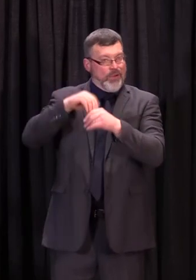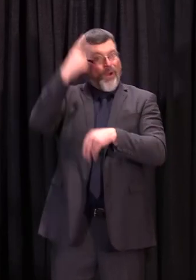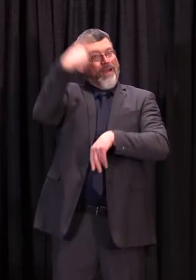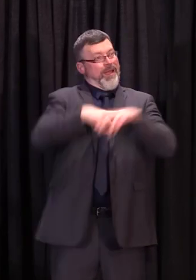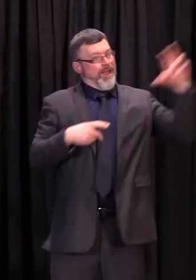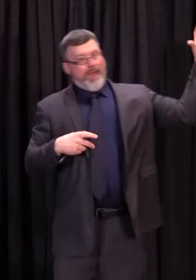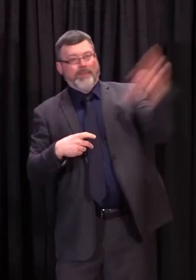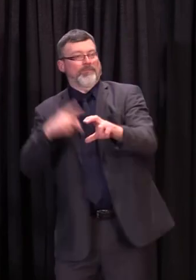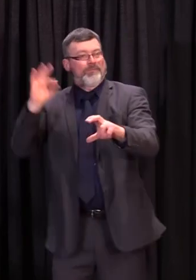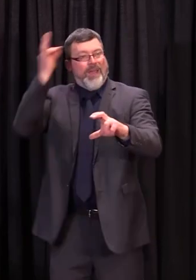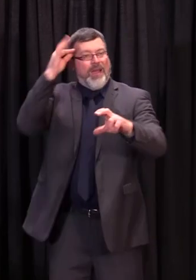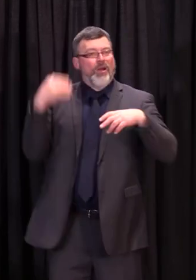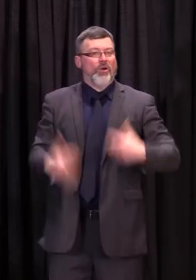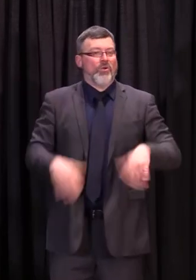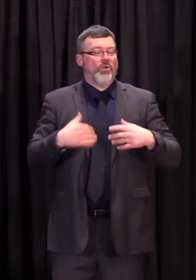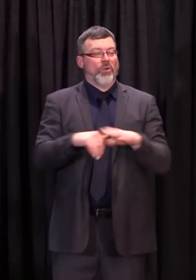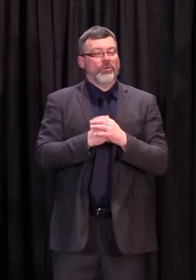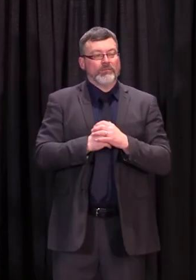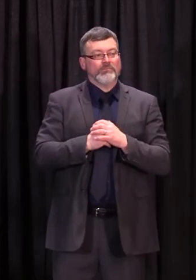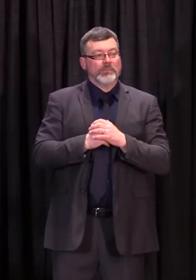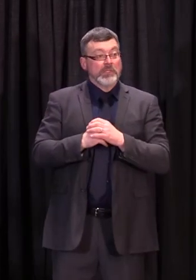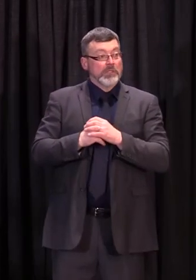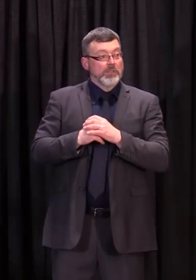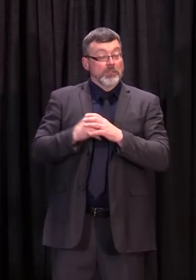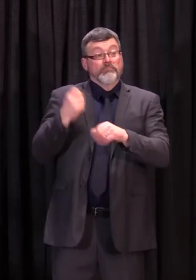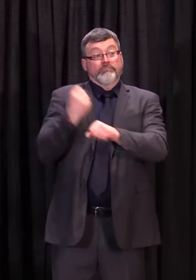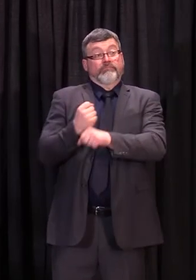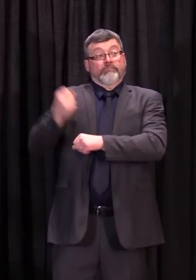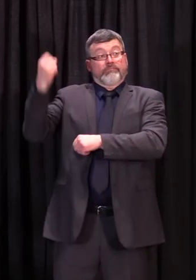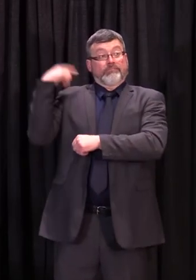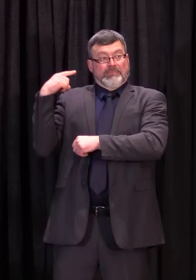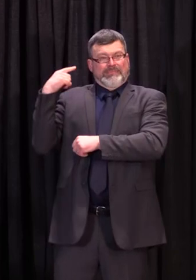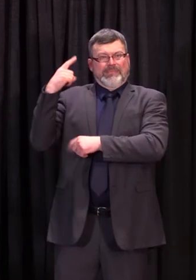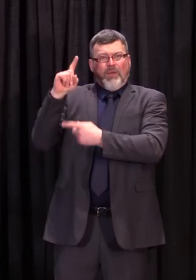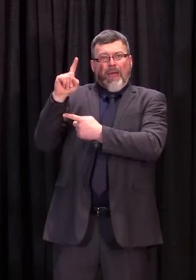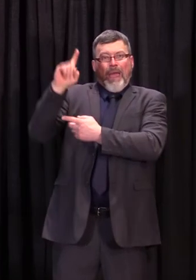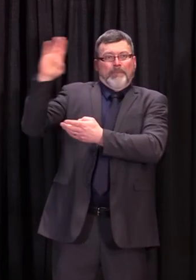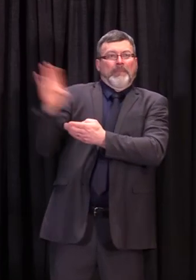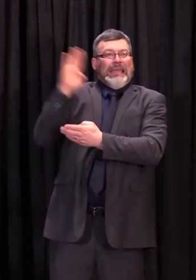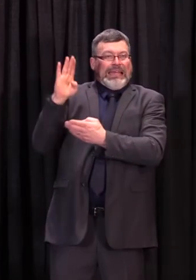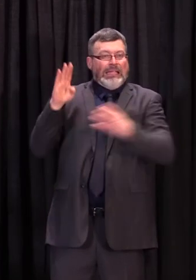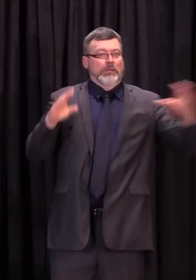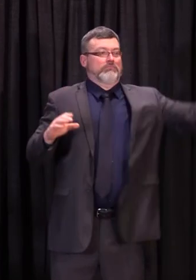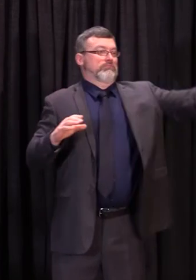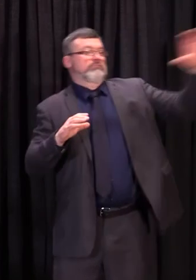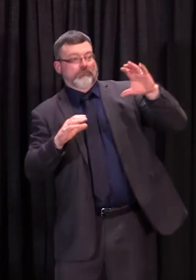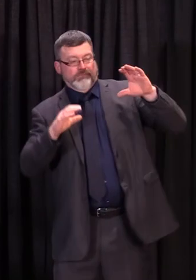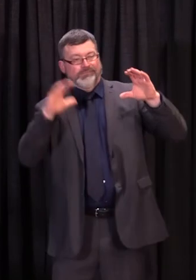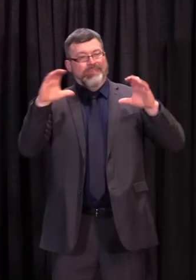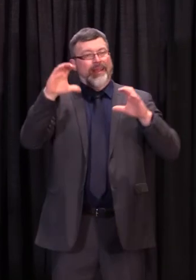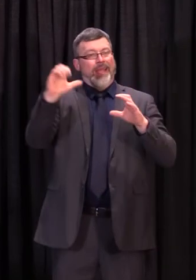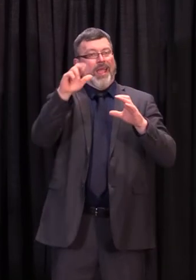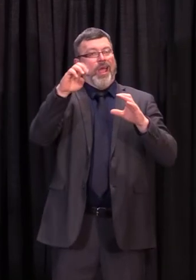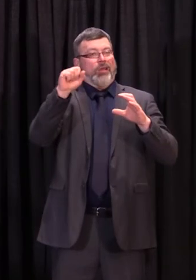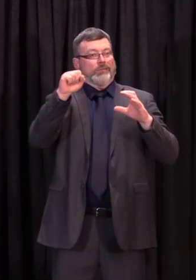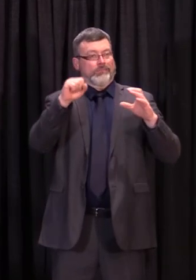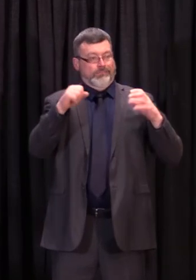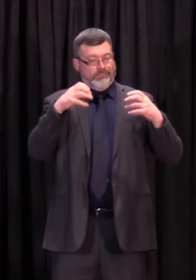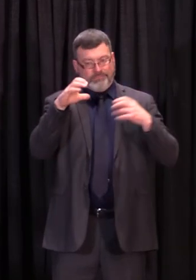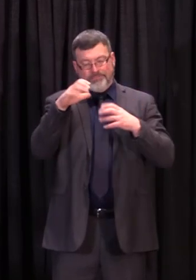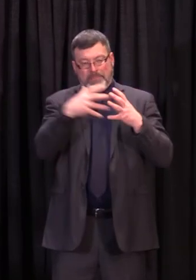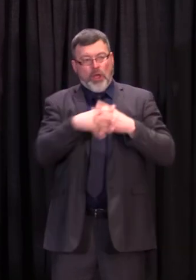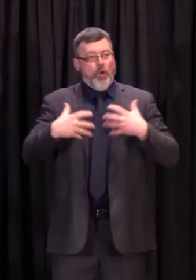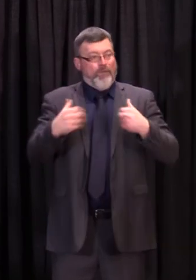As you know, last year we received over $1 billion from the American Rescue Plan Act, which I propose splitting